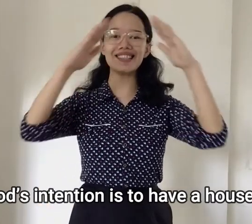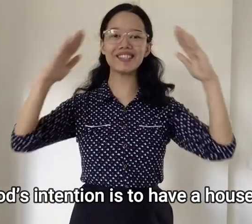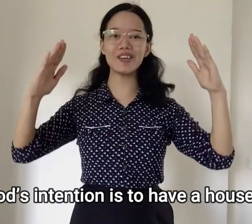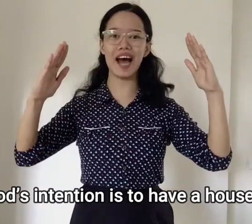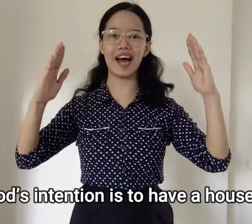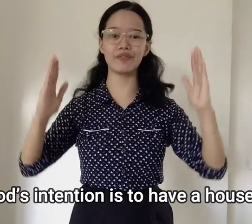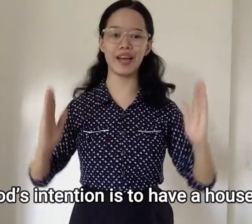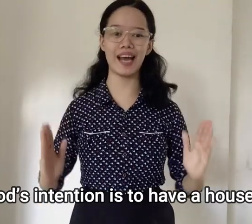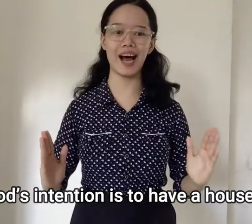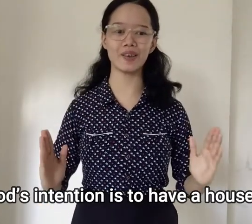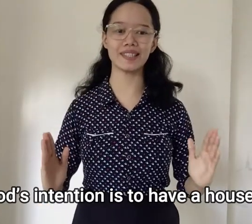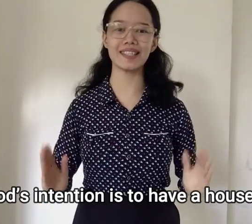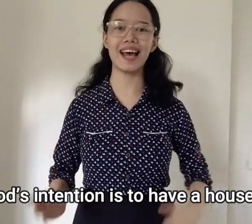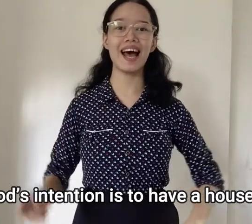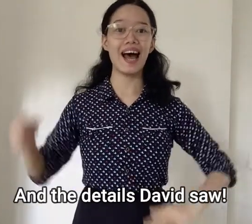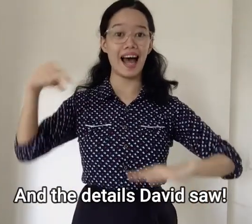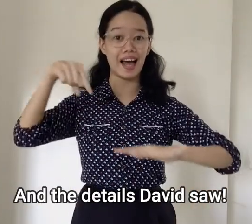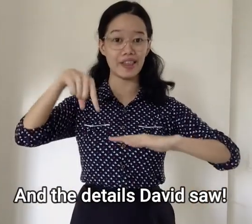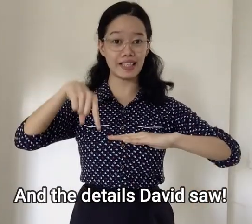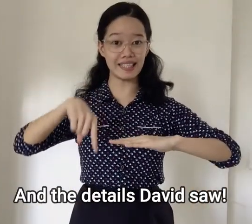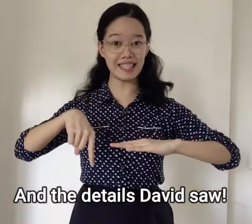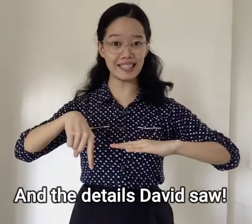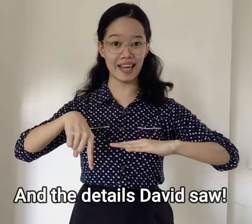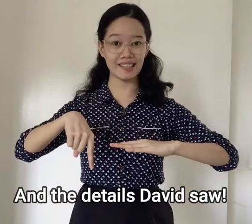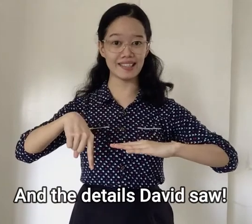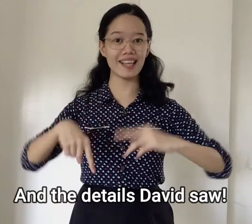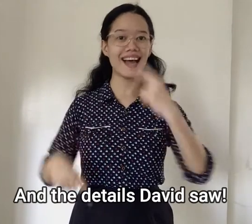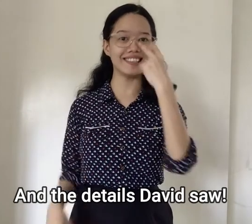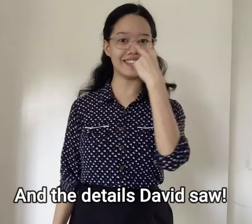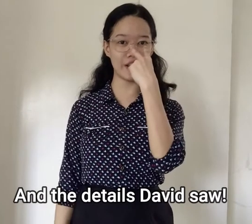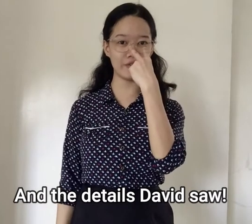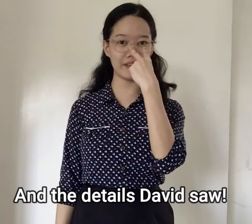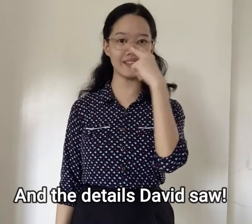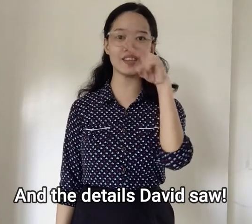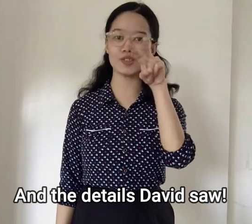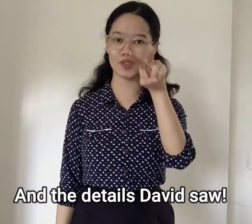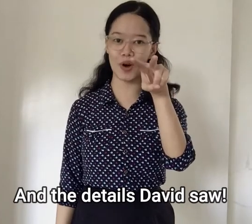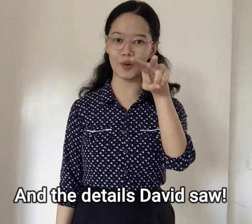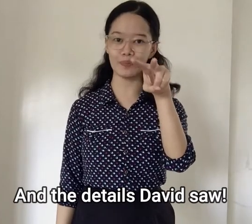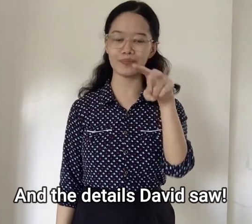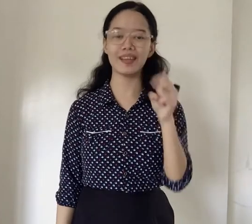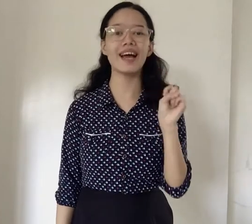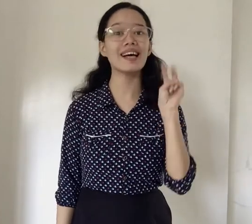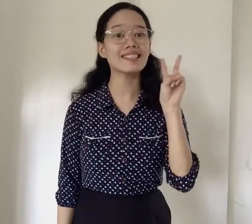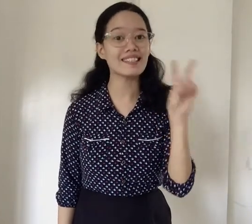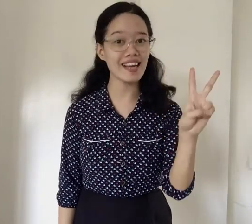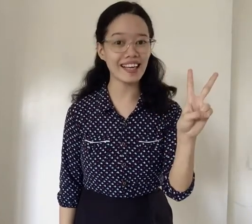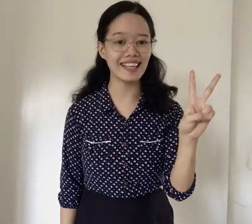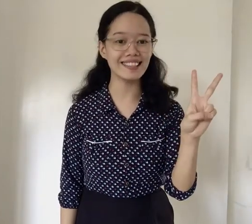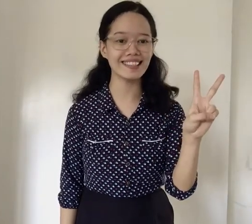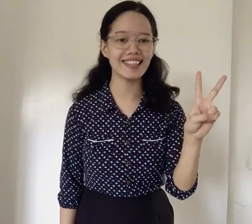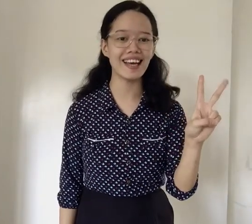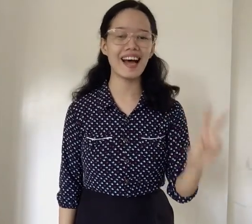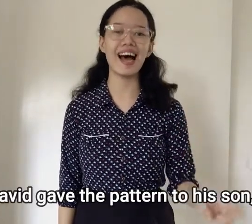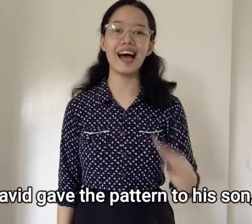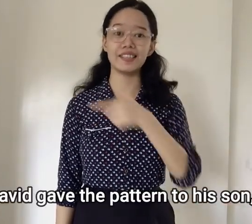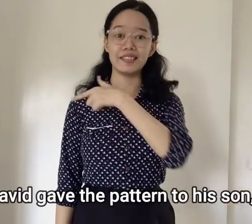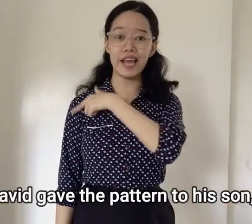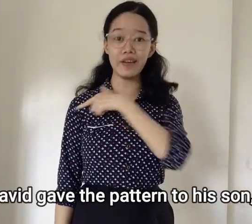to have a house. And the details David saw. Second,